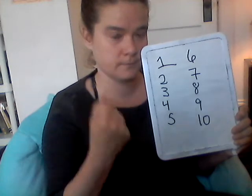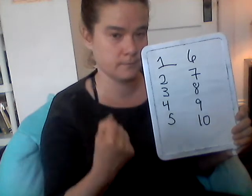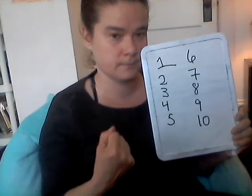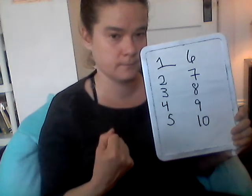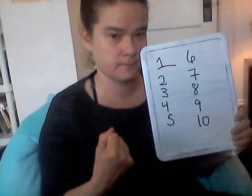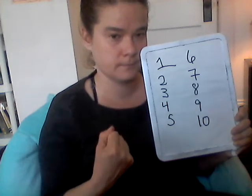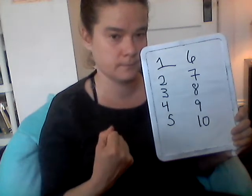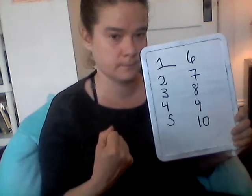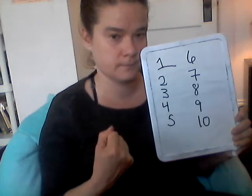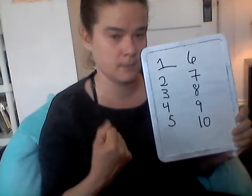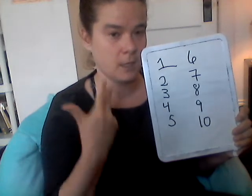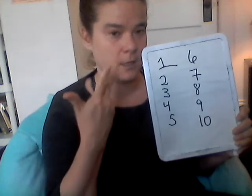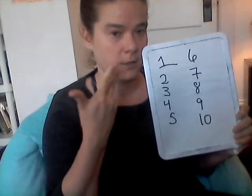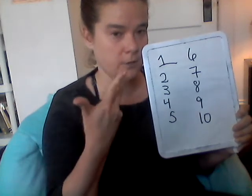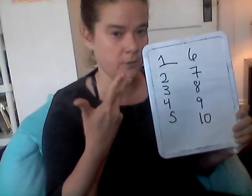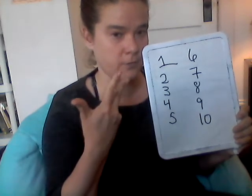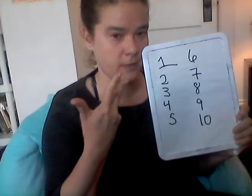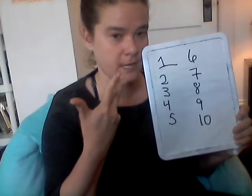three,